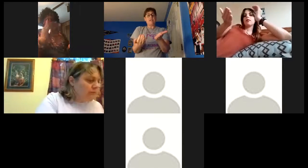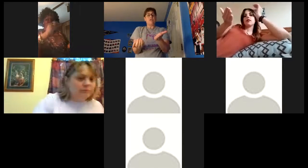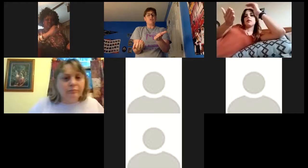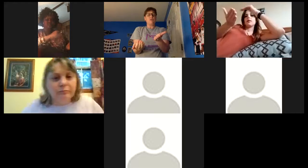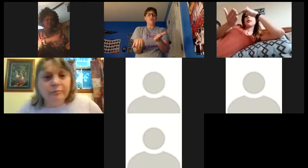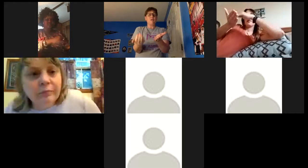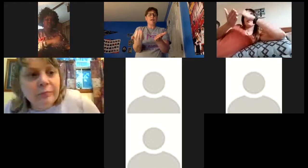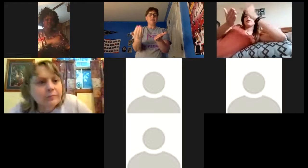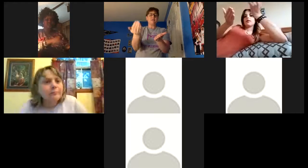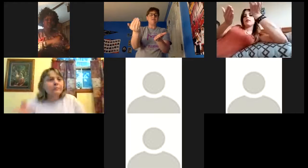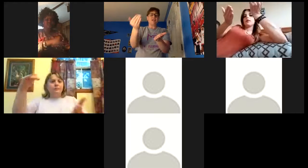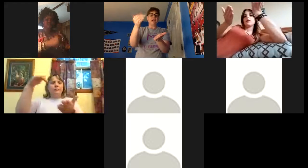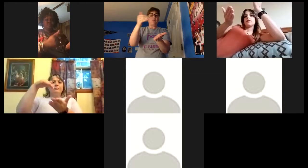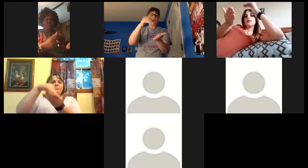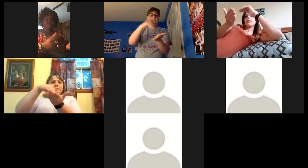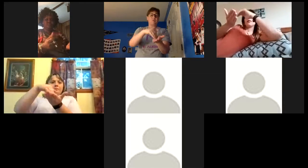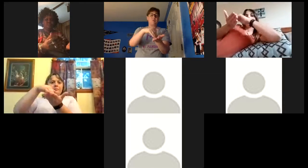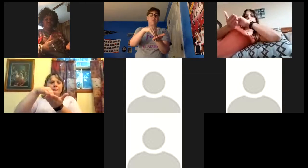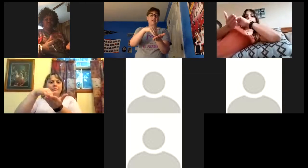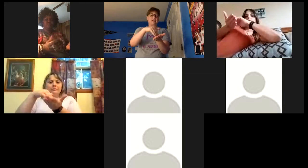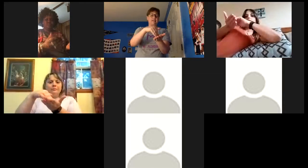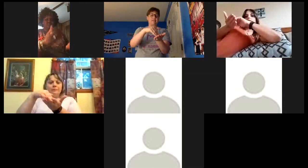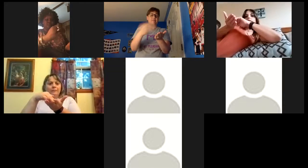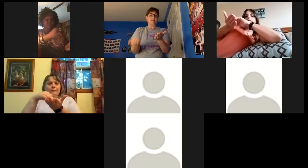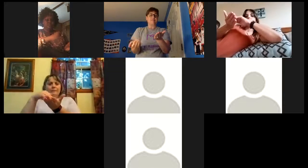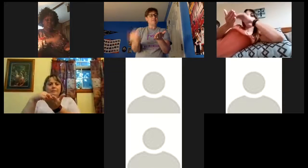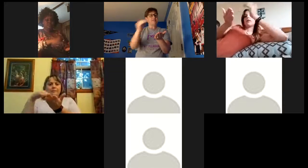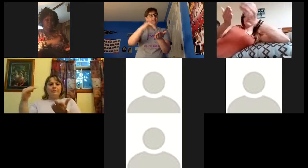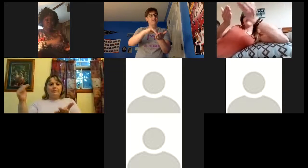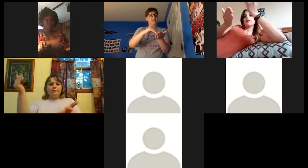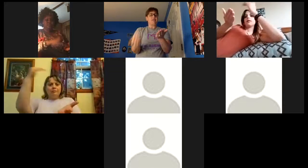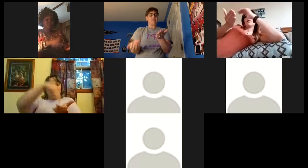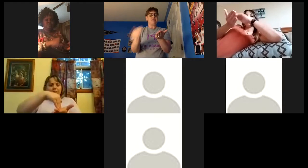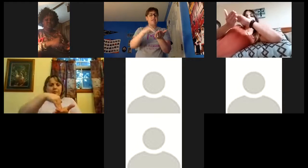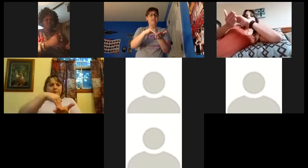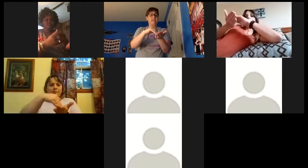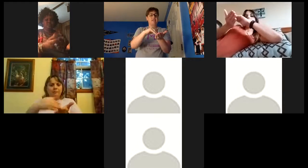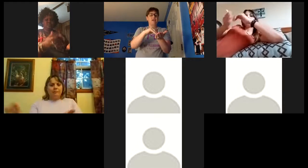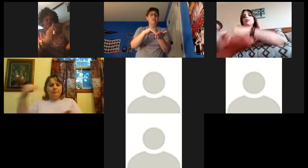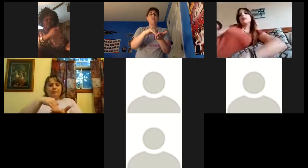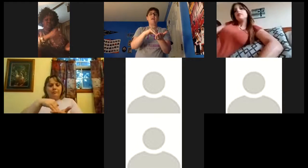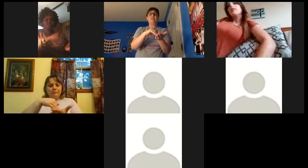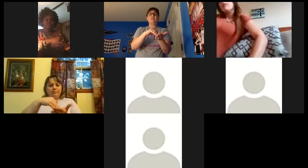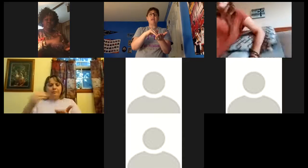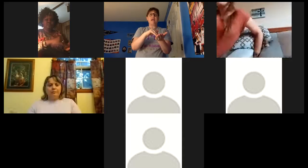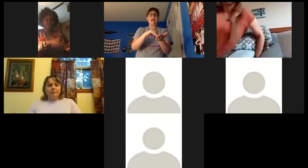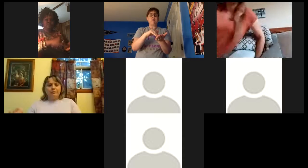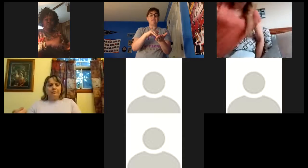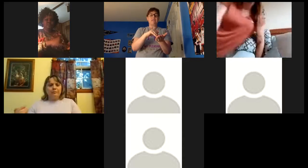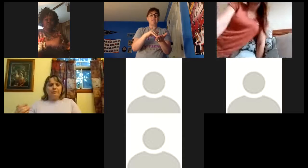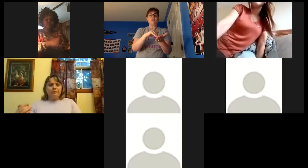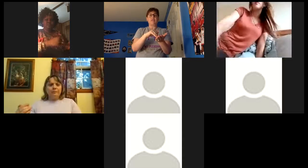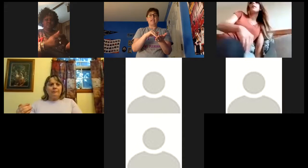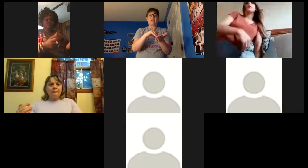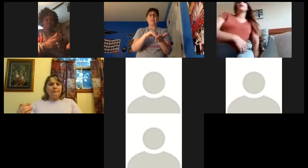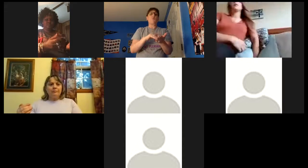almost like you're scooping up some flour and you're pouring it into something, again. So if I were to say, I want to